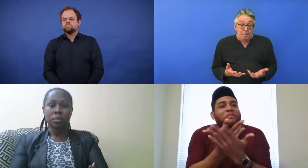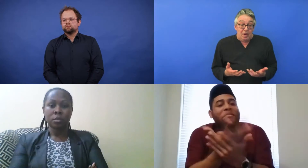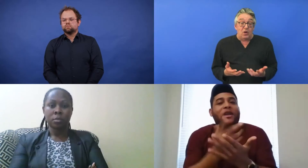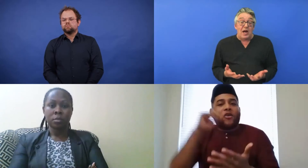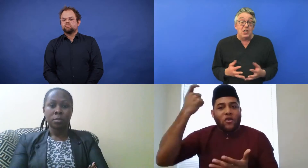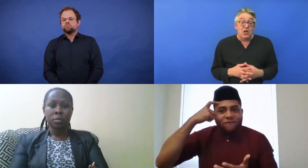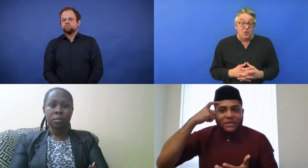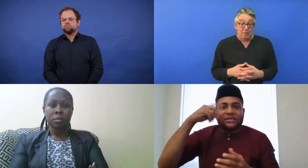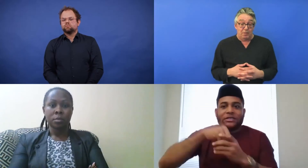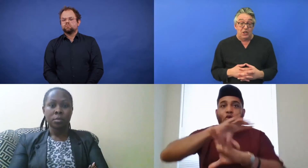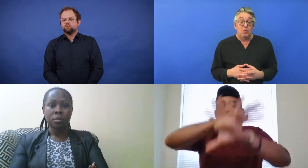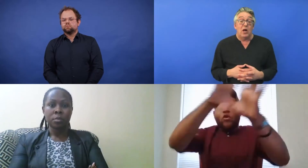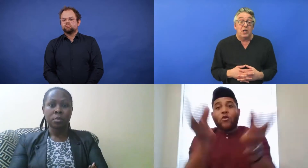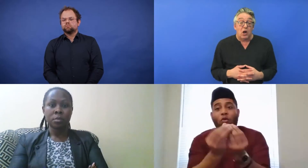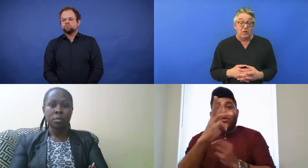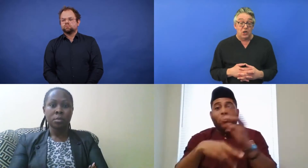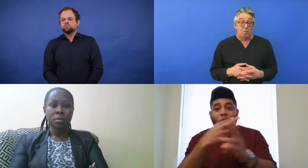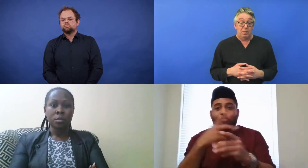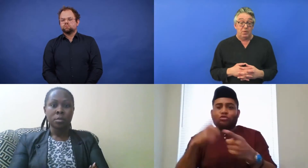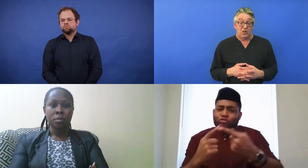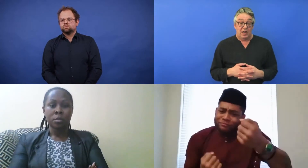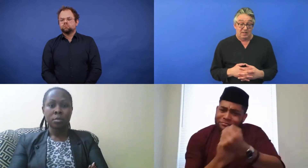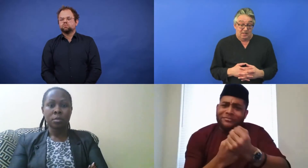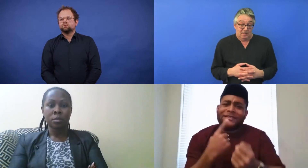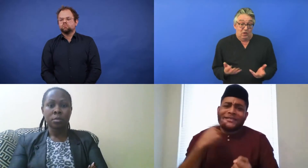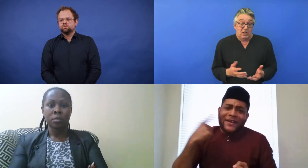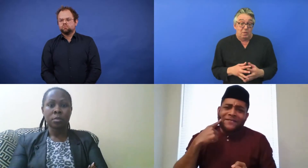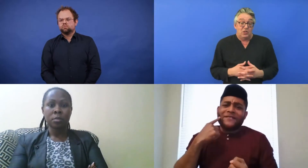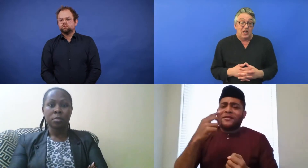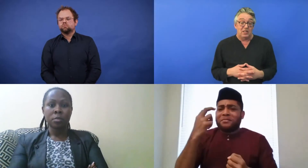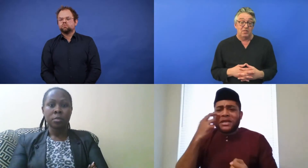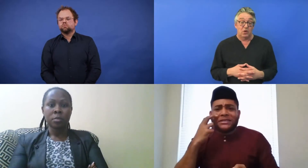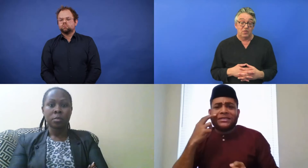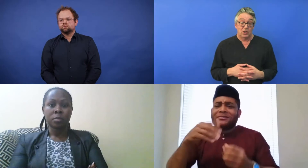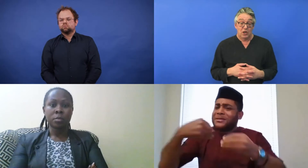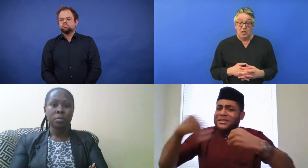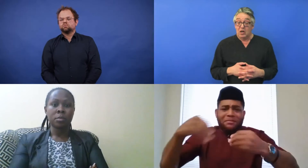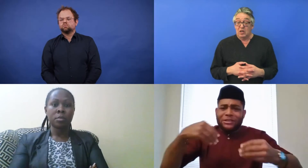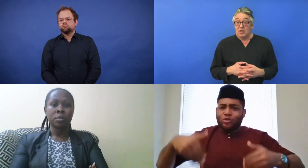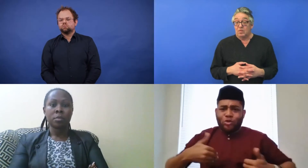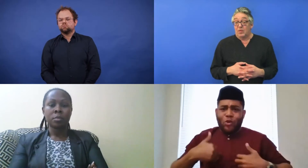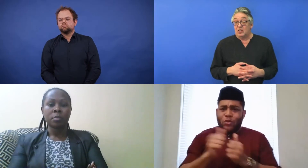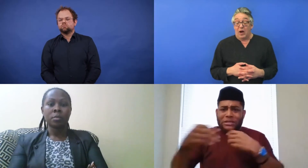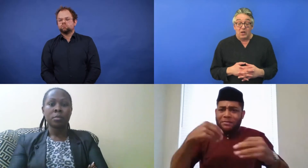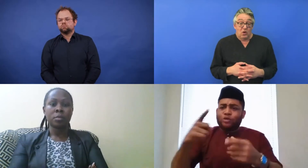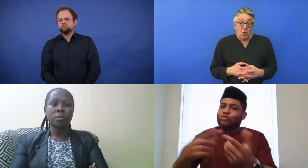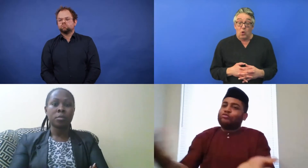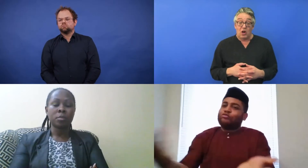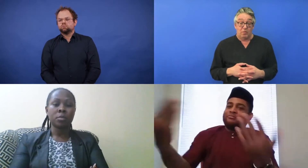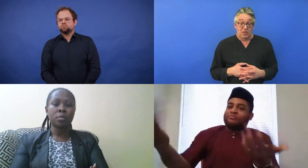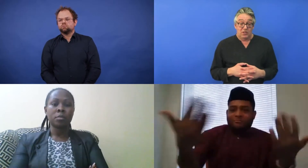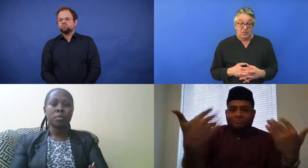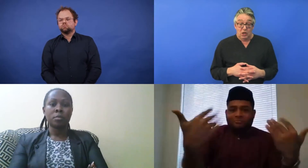seeing people like you in position will encourage young people with disabilities to get involved. So I call on